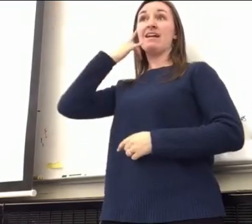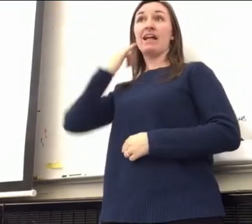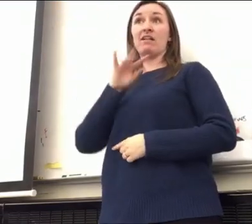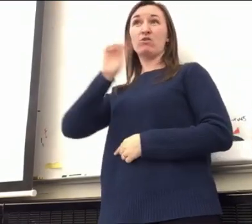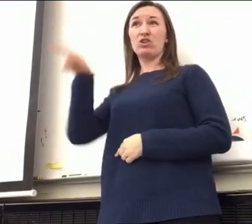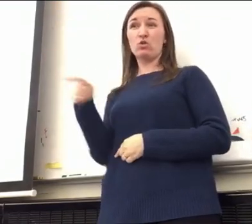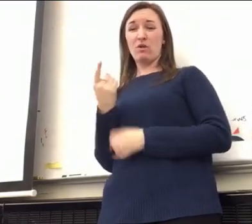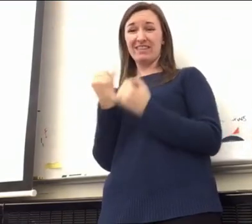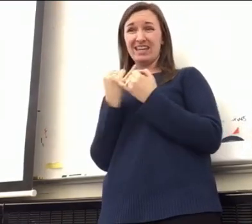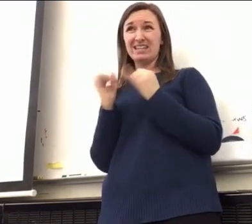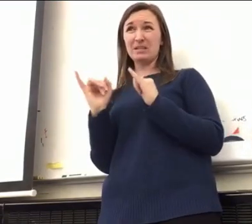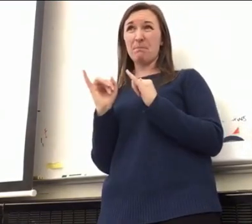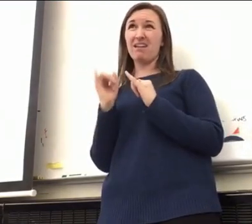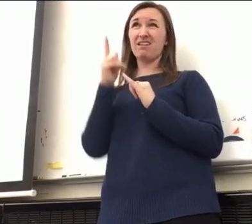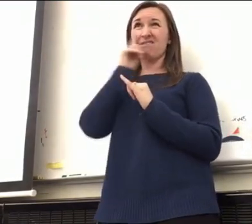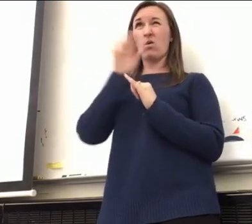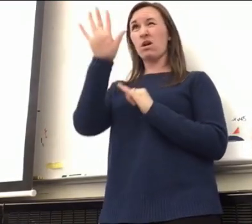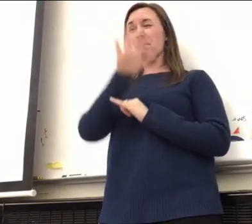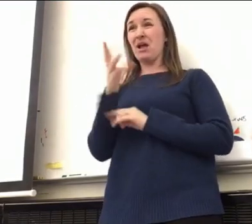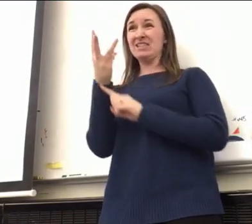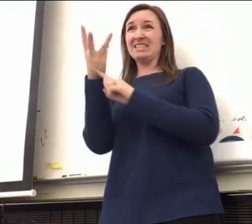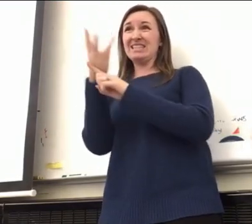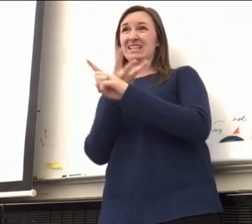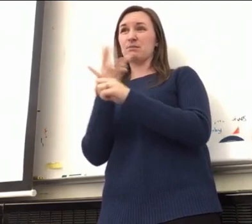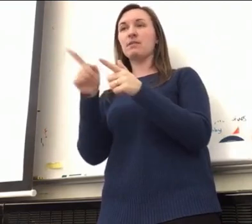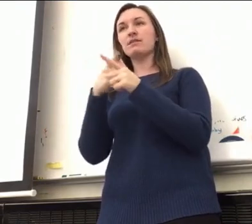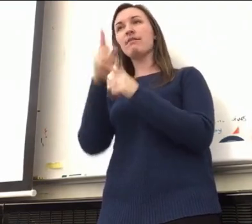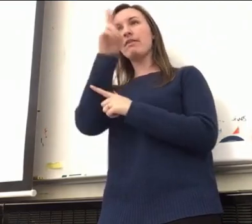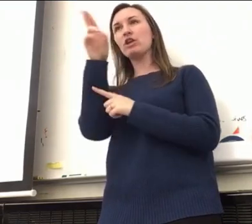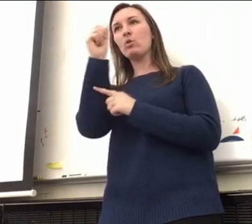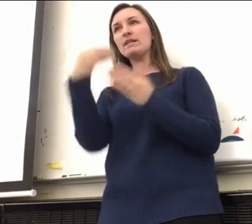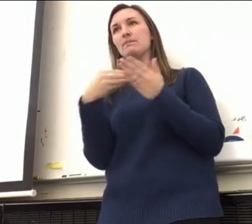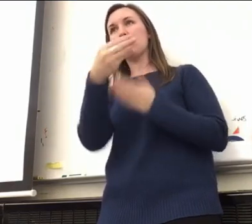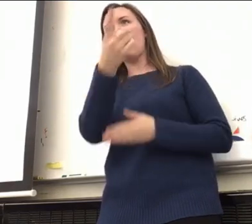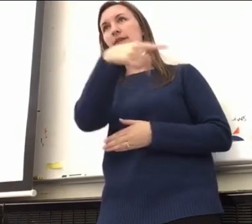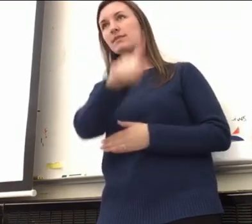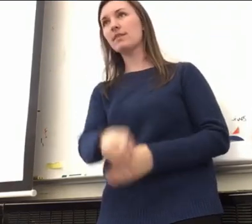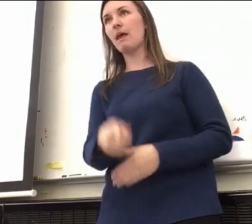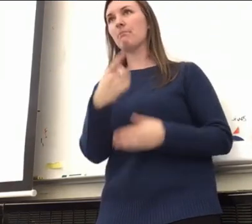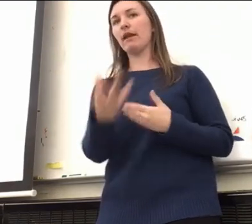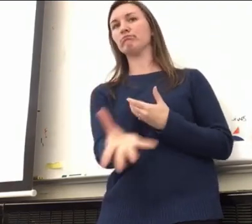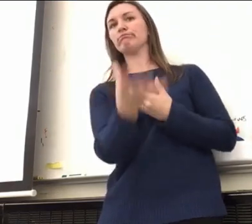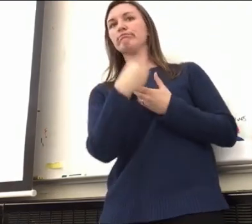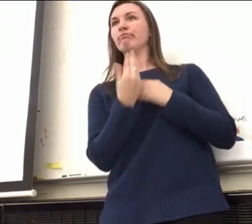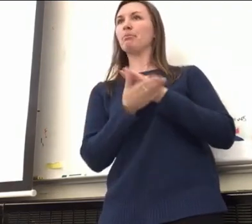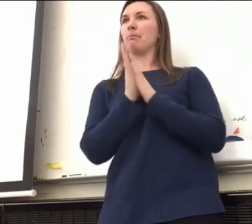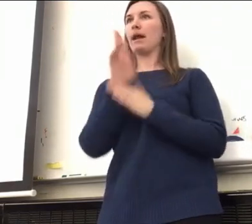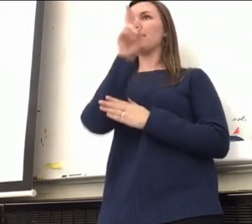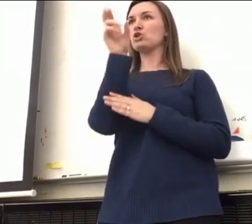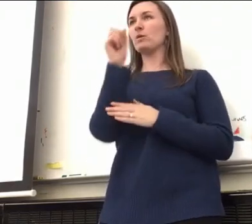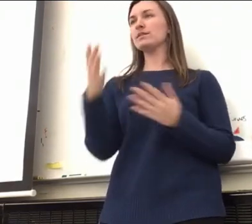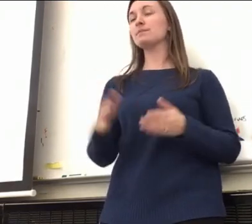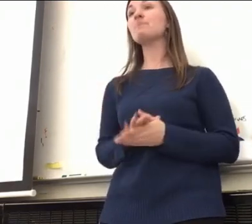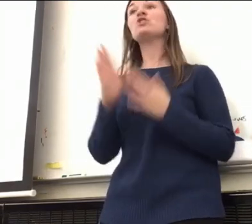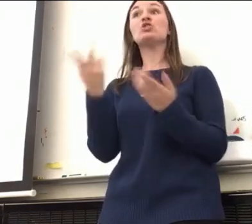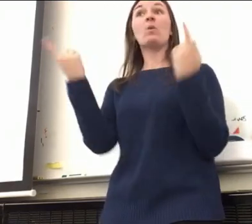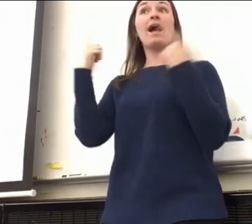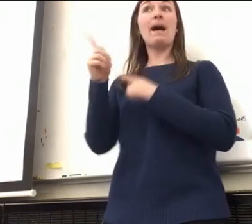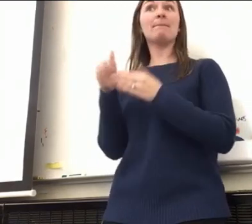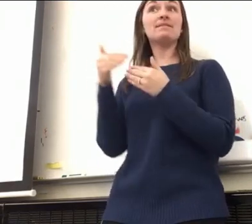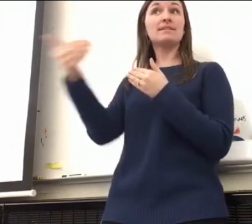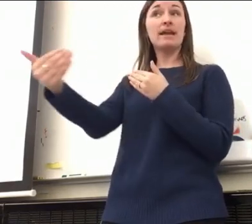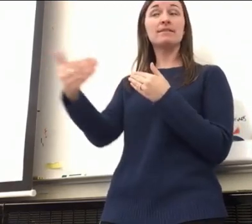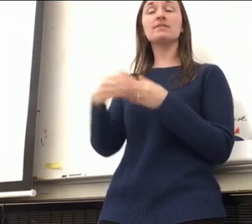an independent country for about 6 months, and then they get bought by the United States. So what's going to happen next? Well, you